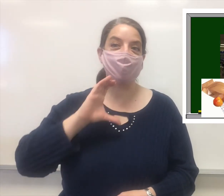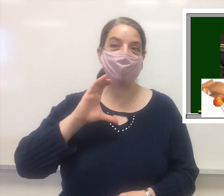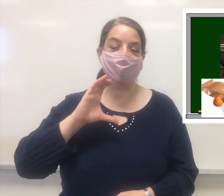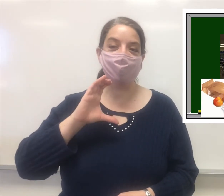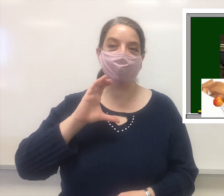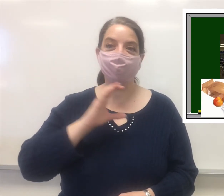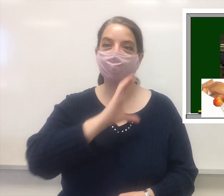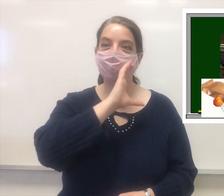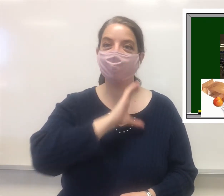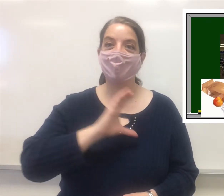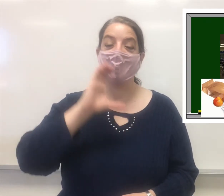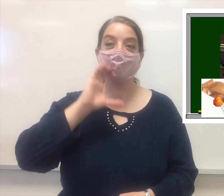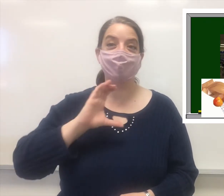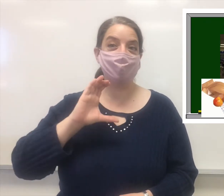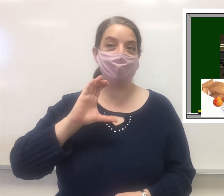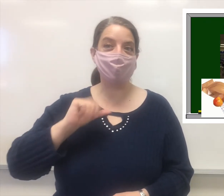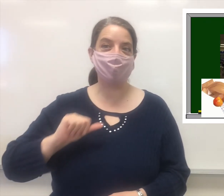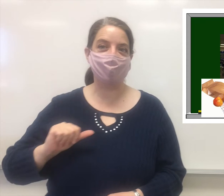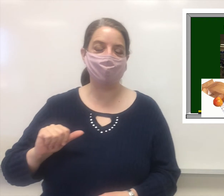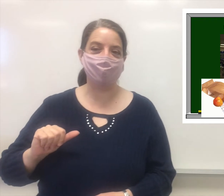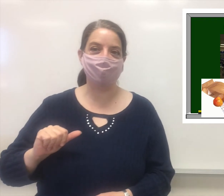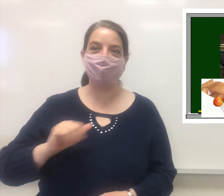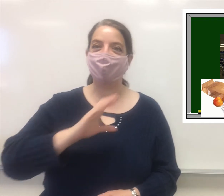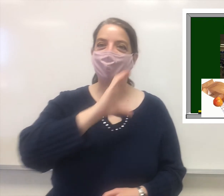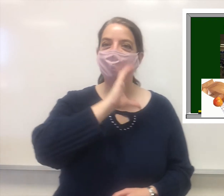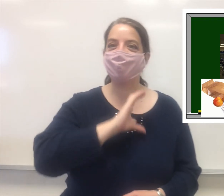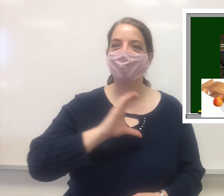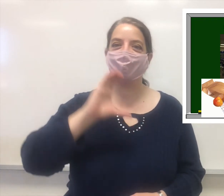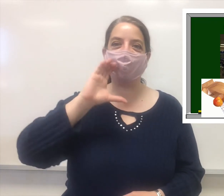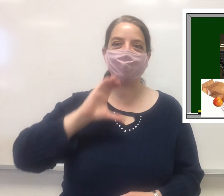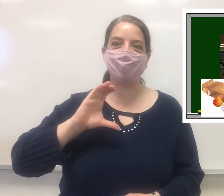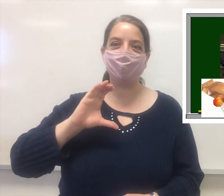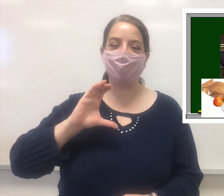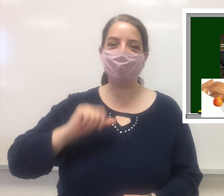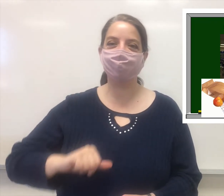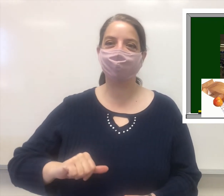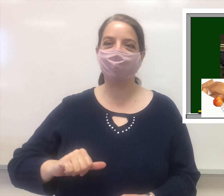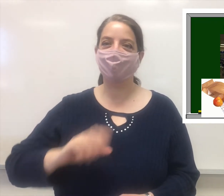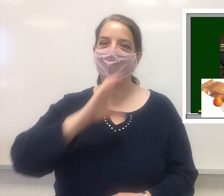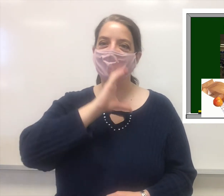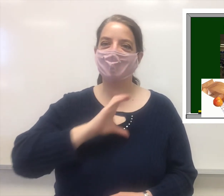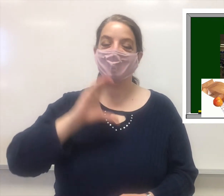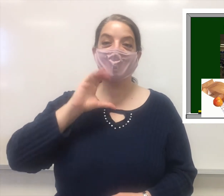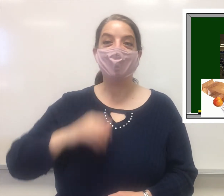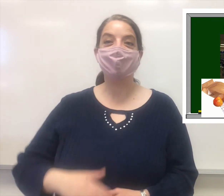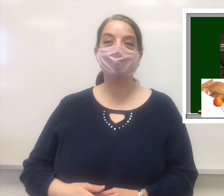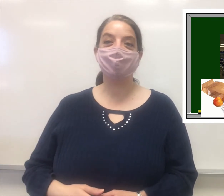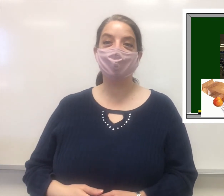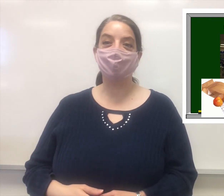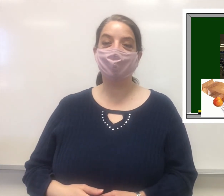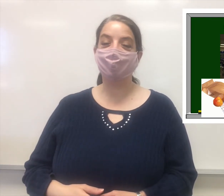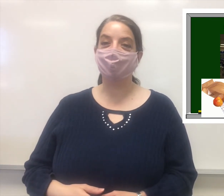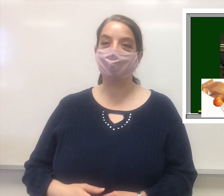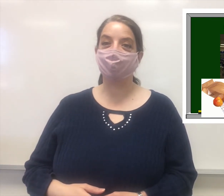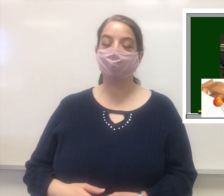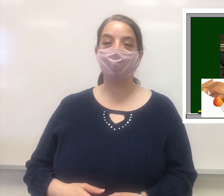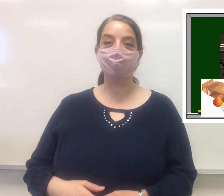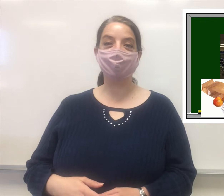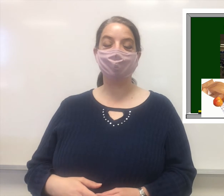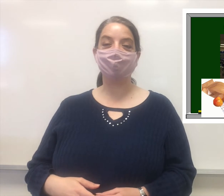Cafeteria. We've seen a bunch of signs that look like that. Cafeteria. And that's where you eat lunch. So